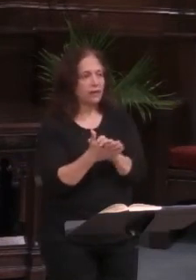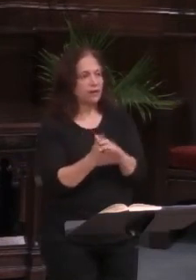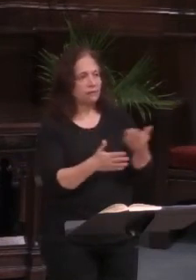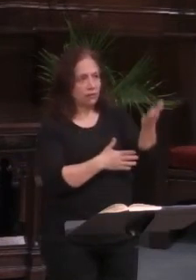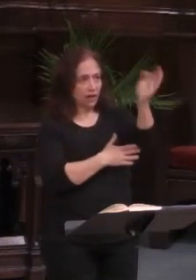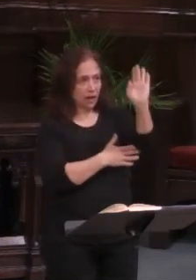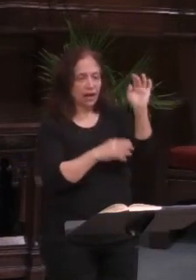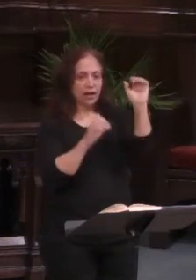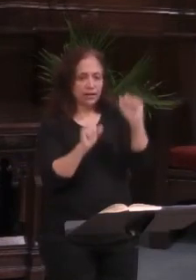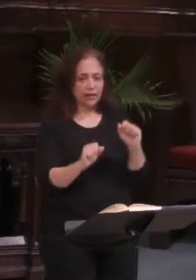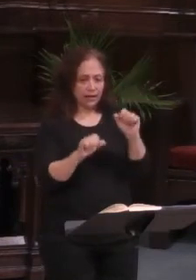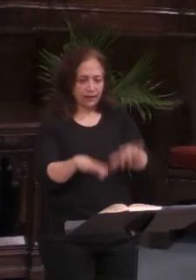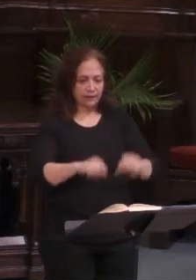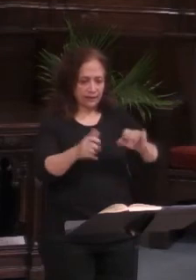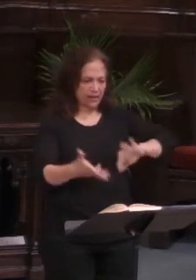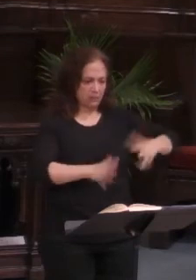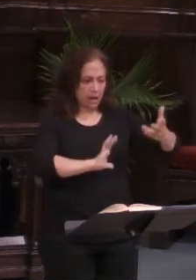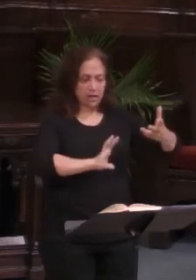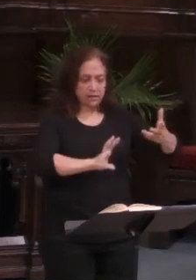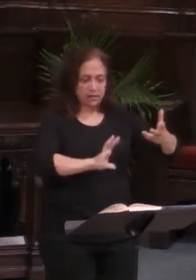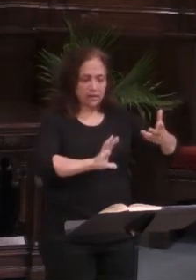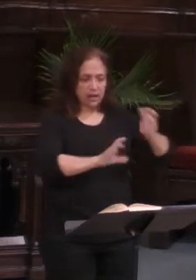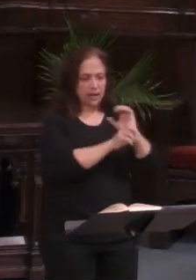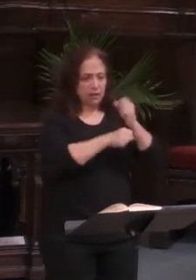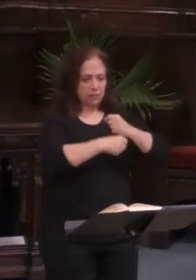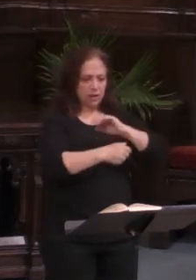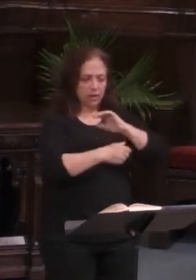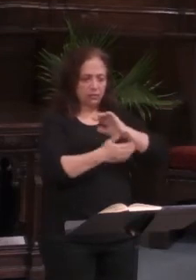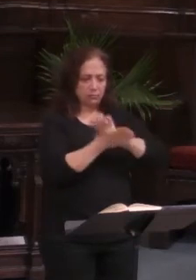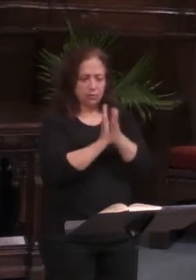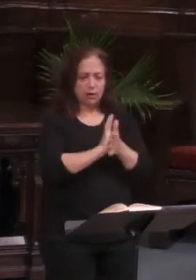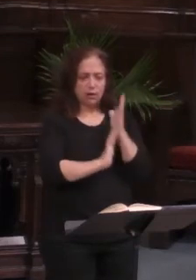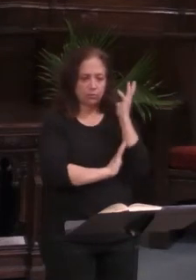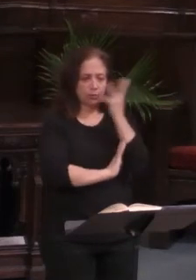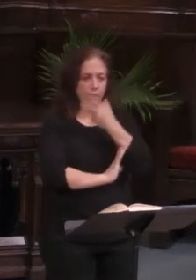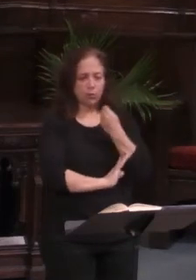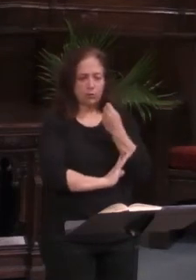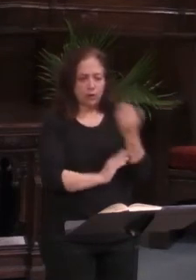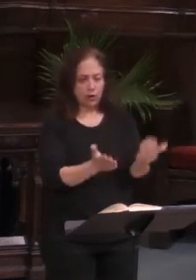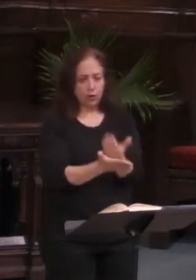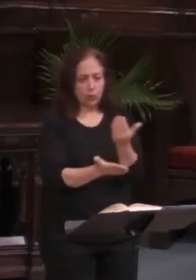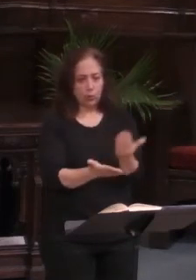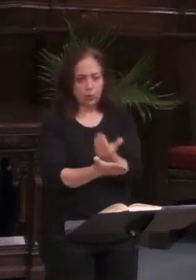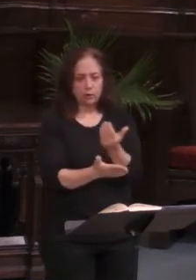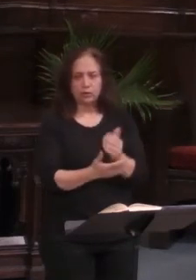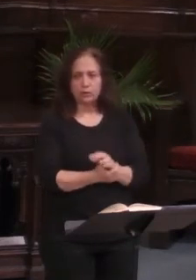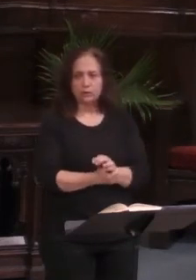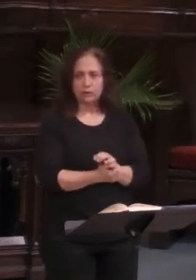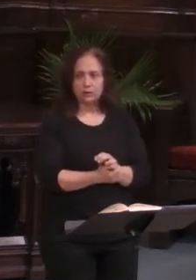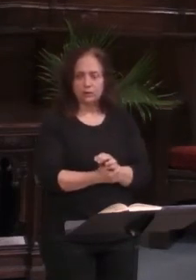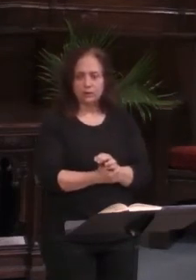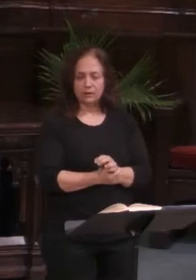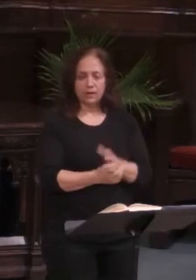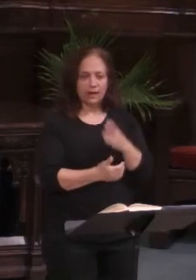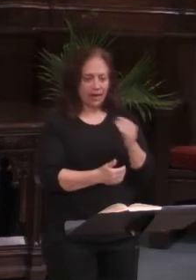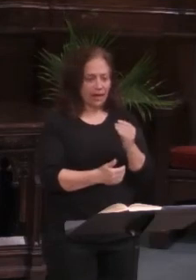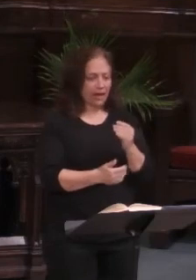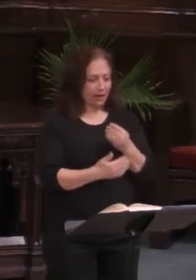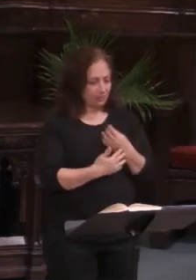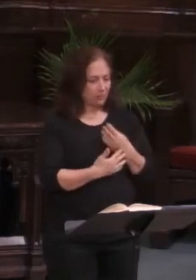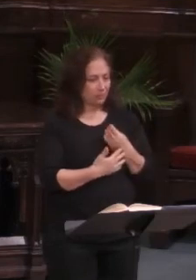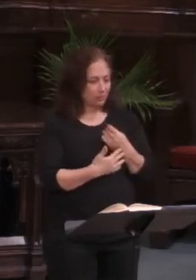God can take this mess and make it something beautiful and new, and pulsing